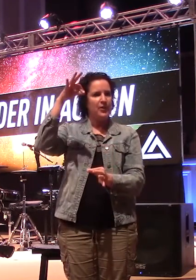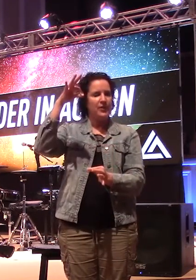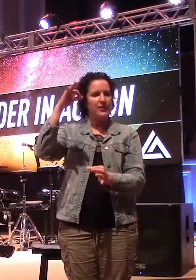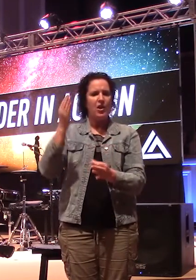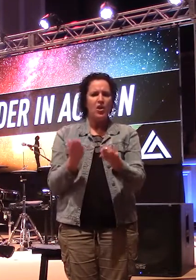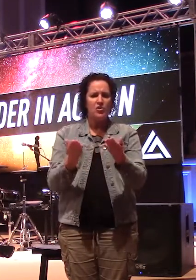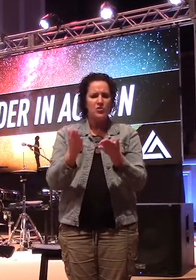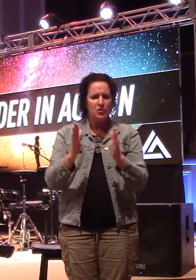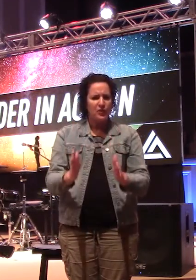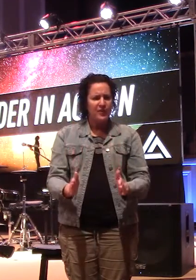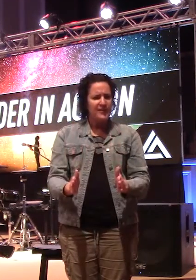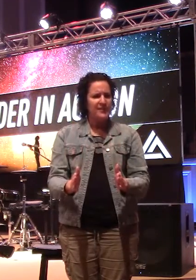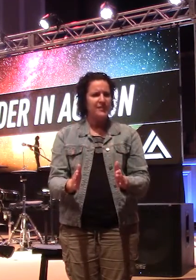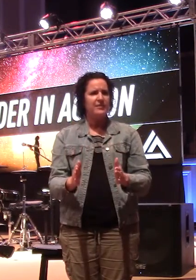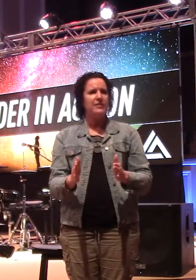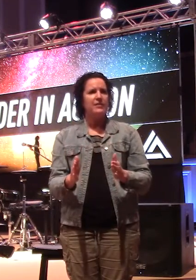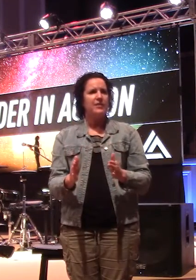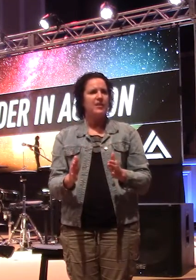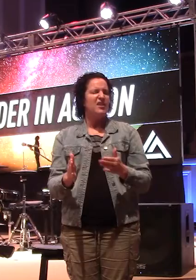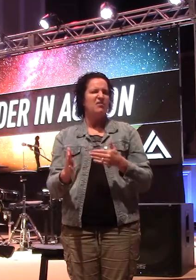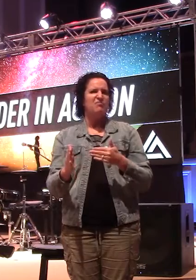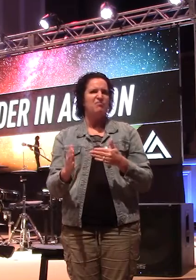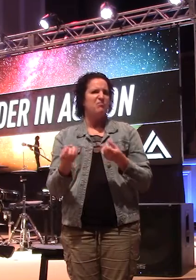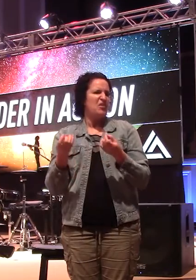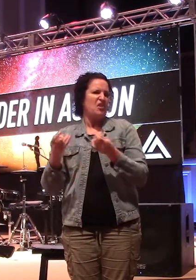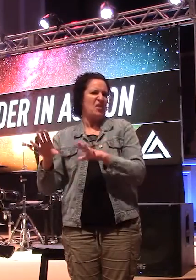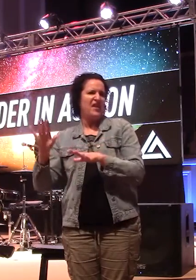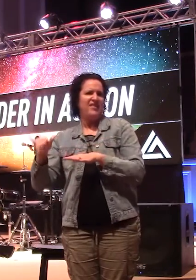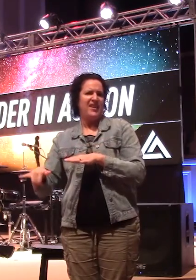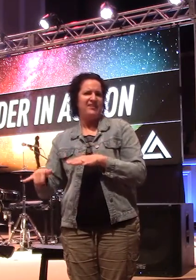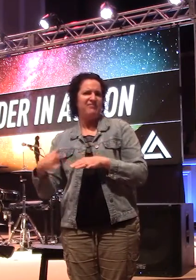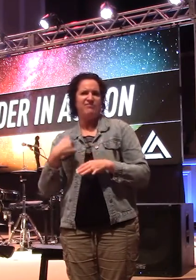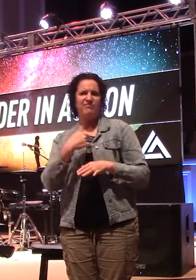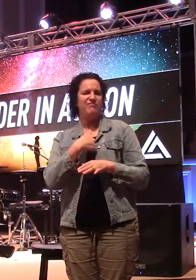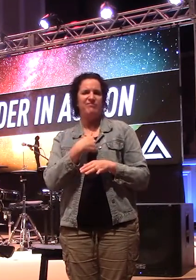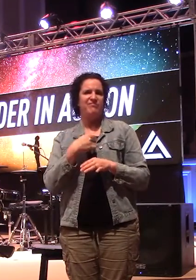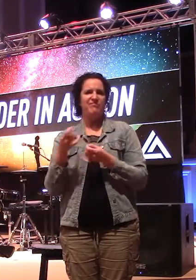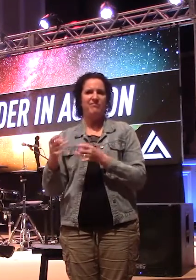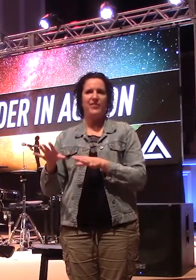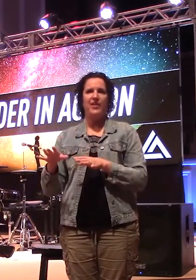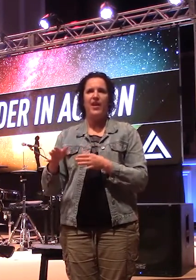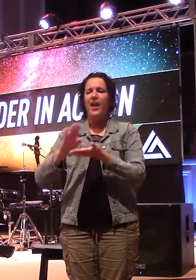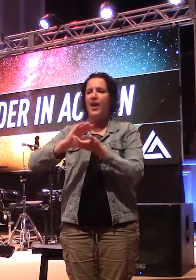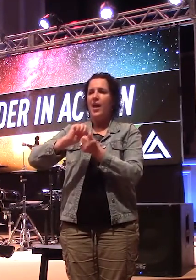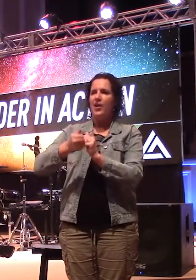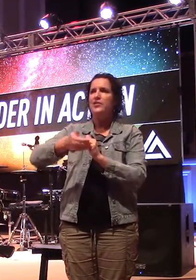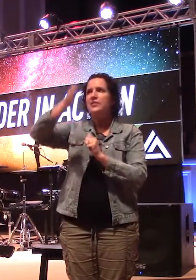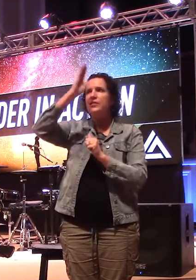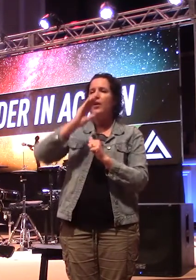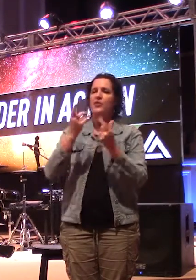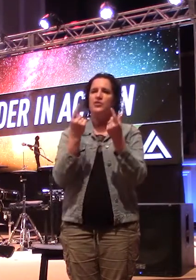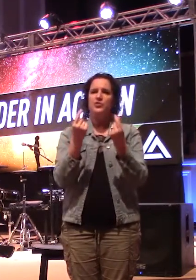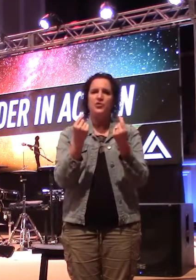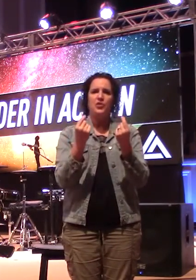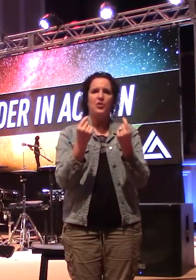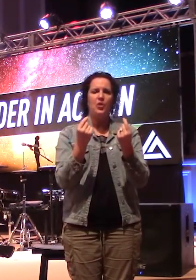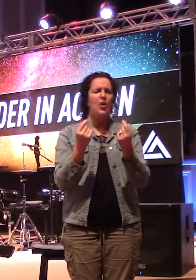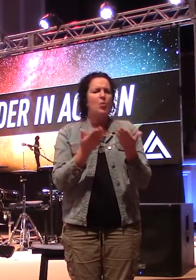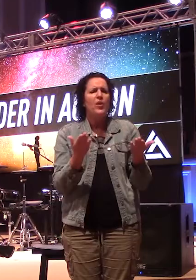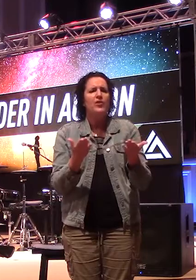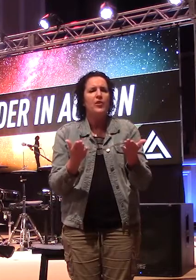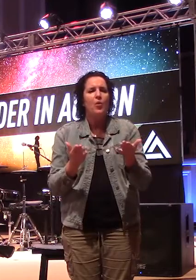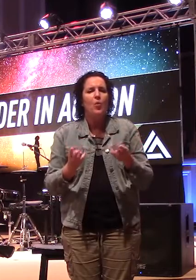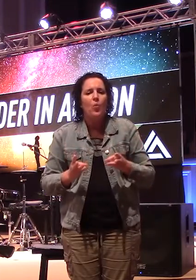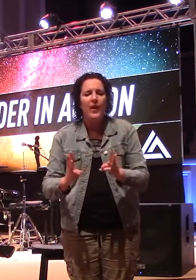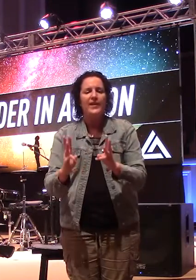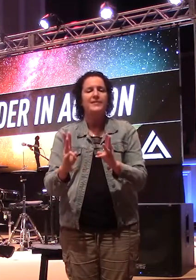servant, deprivation. And we don't like that. How does God do his, what are the ways of God? Let